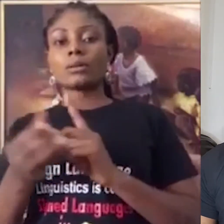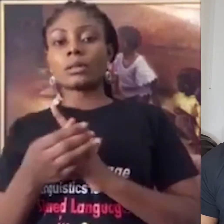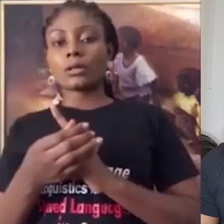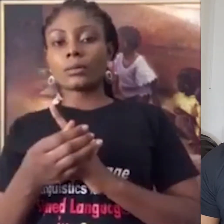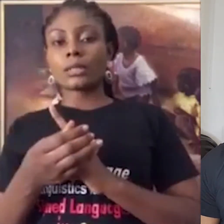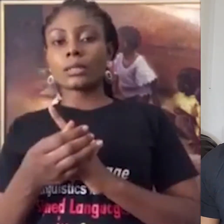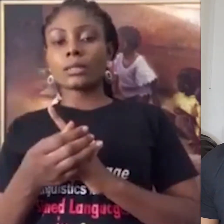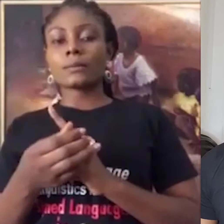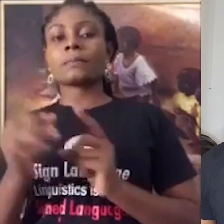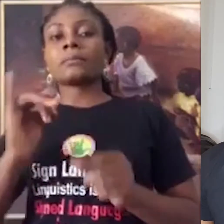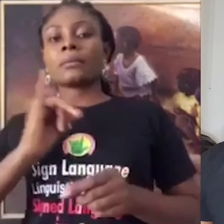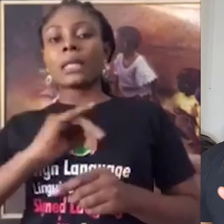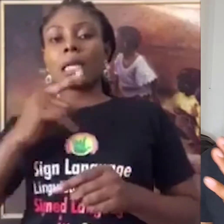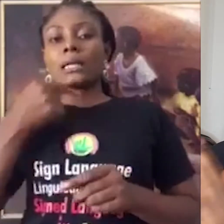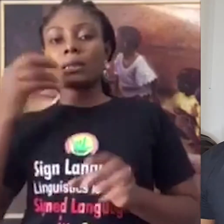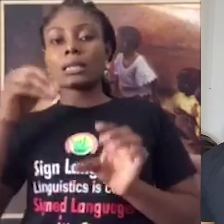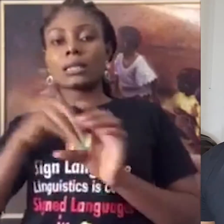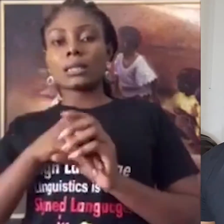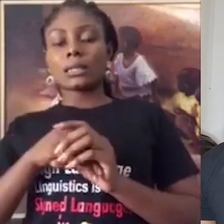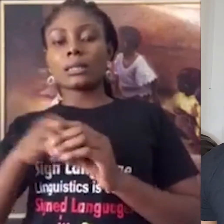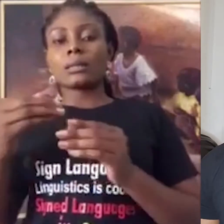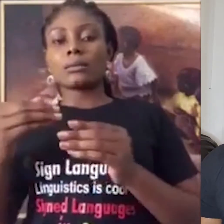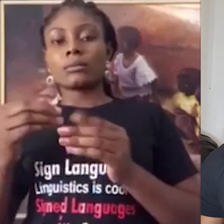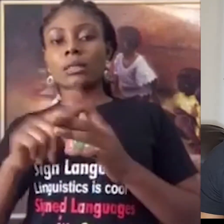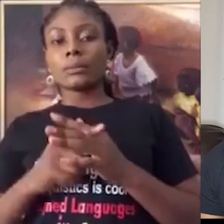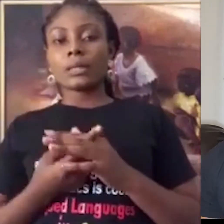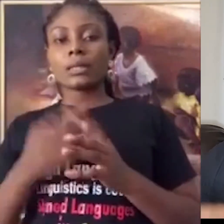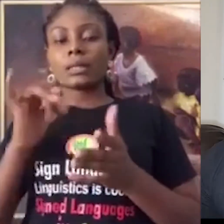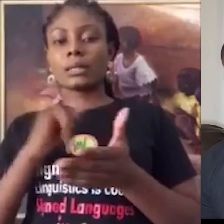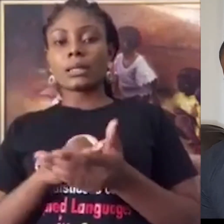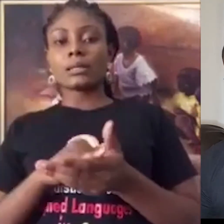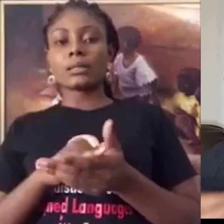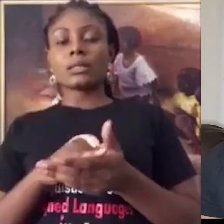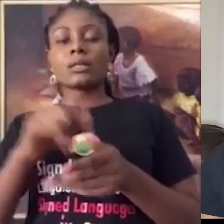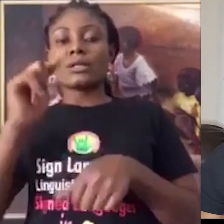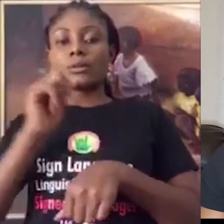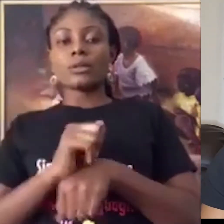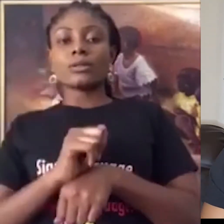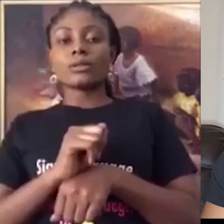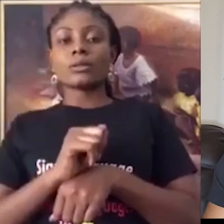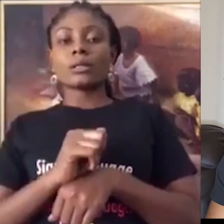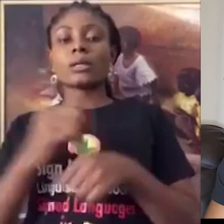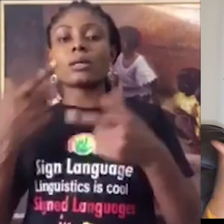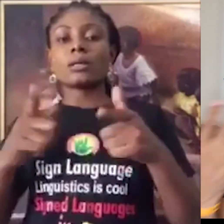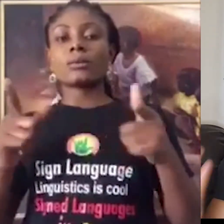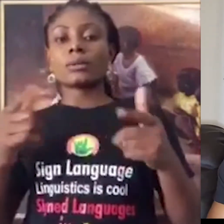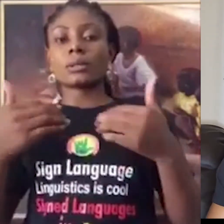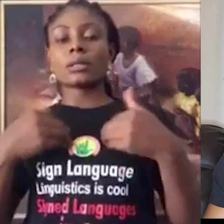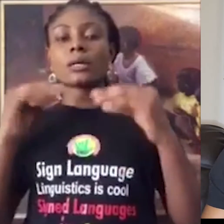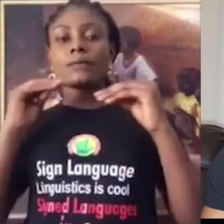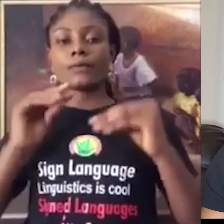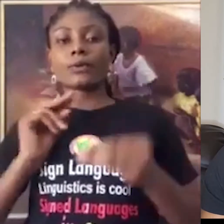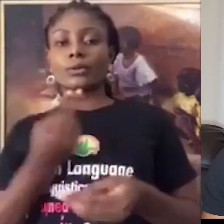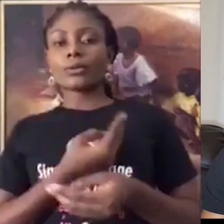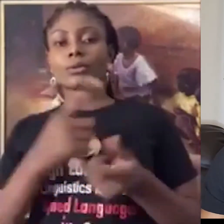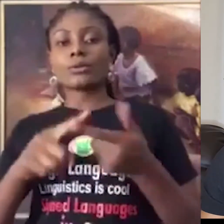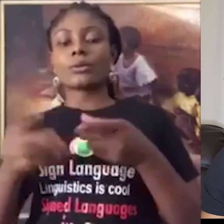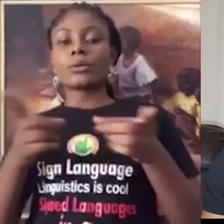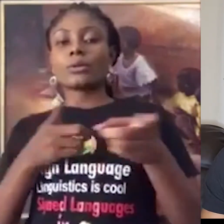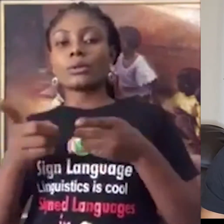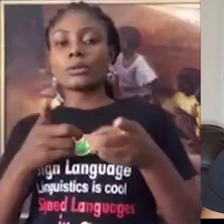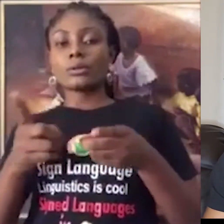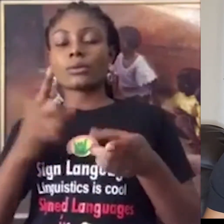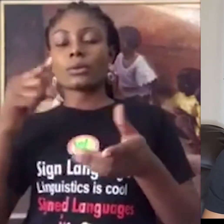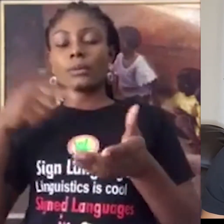circumstances. I said in the beginning that traditional linguistics has taught us to describe language